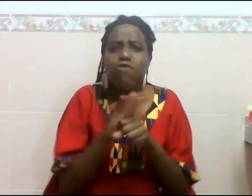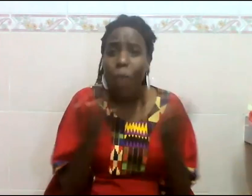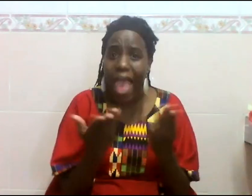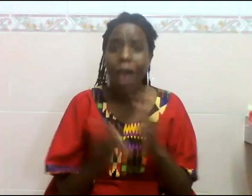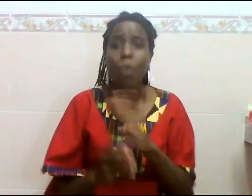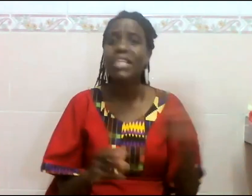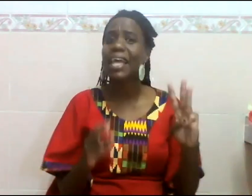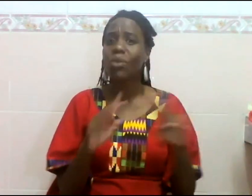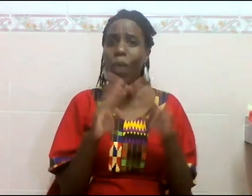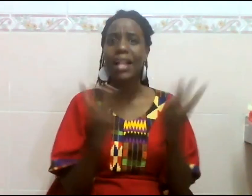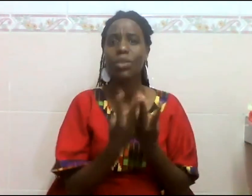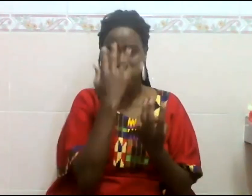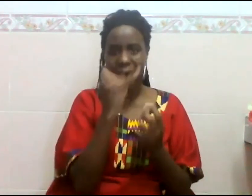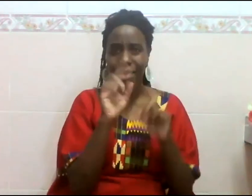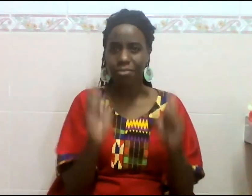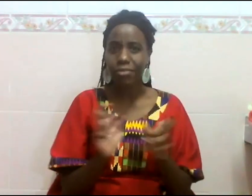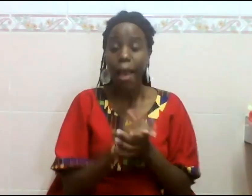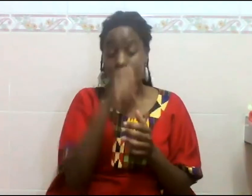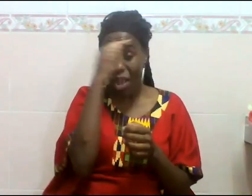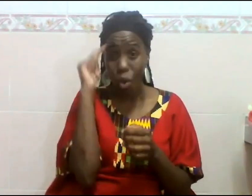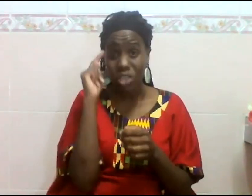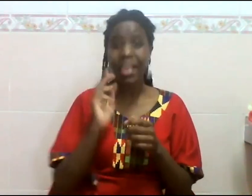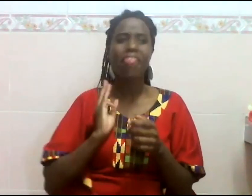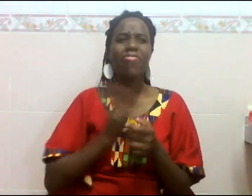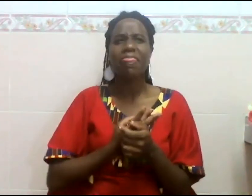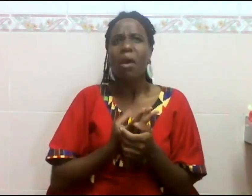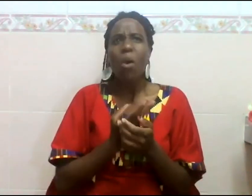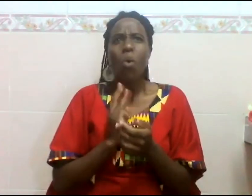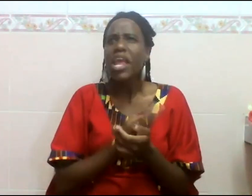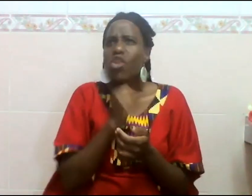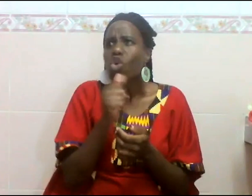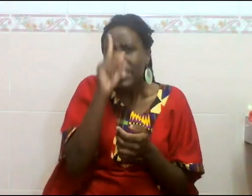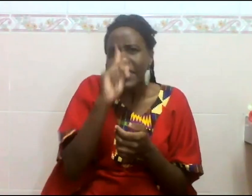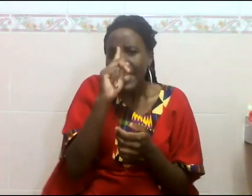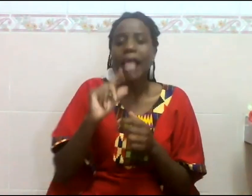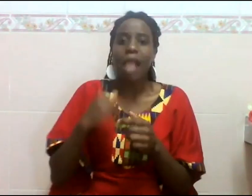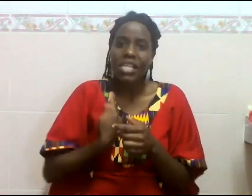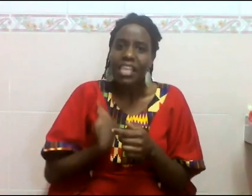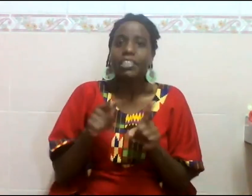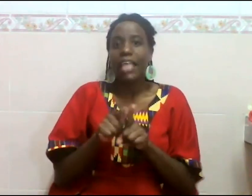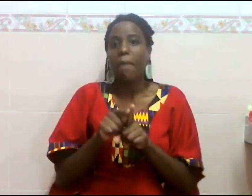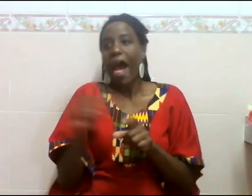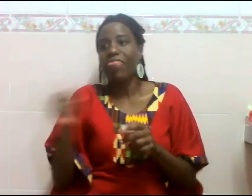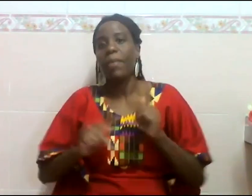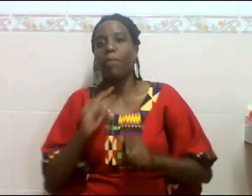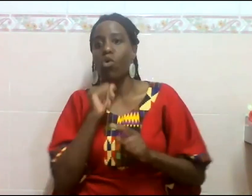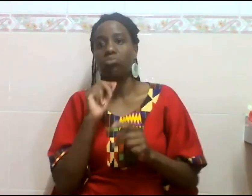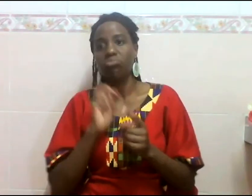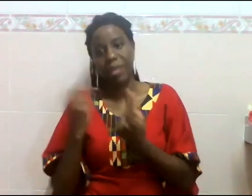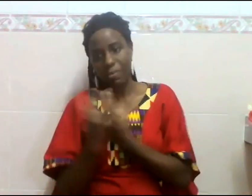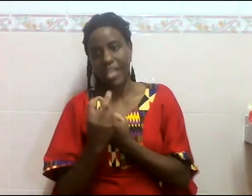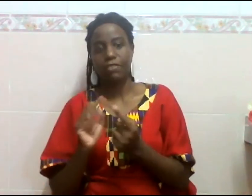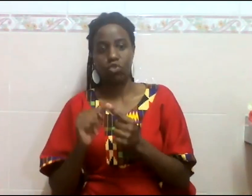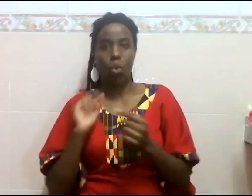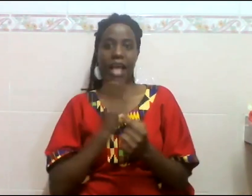we have very serious. And in my field of study, I think it's a very